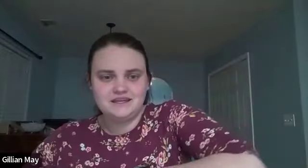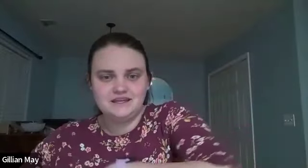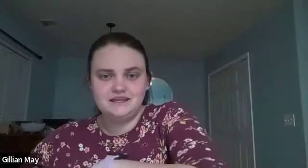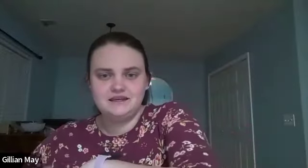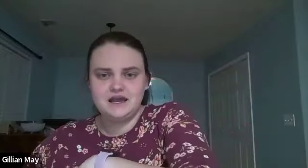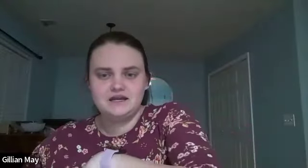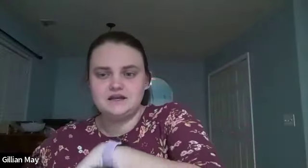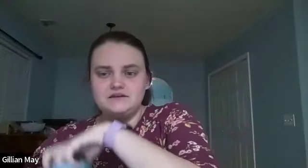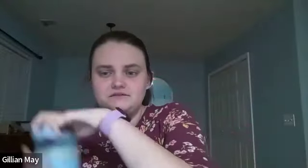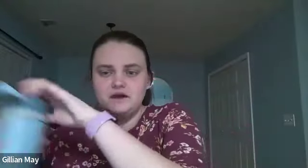Any kind of